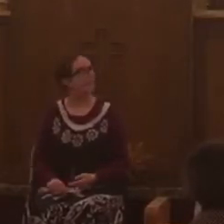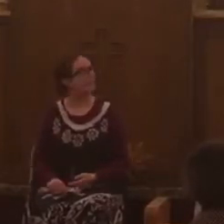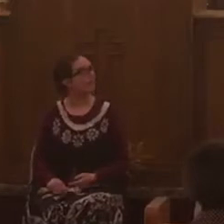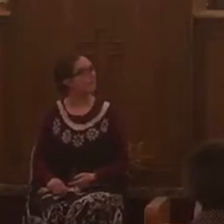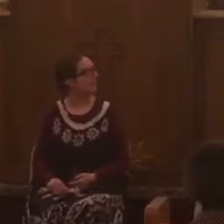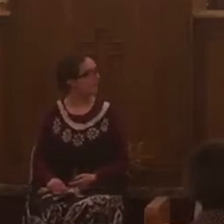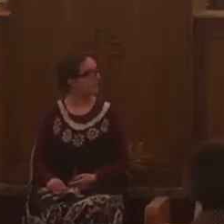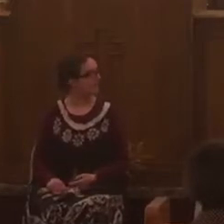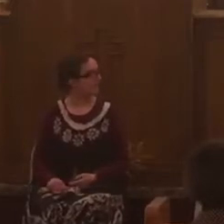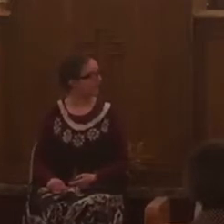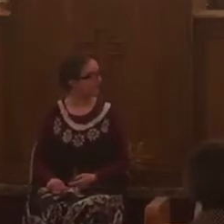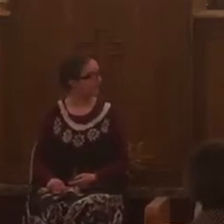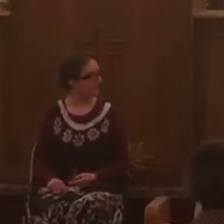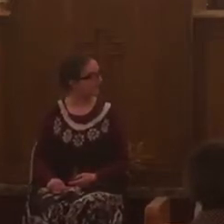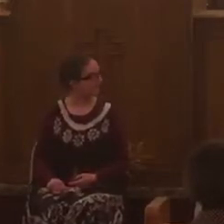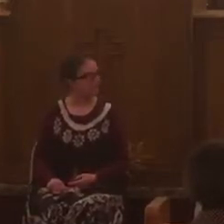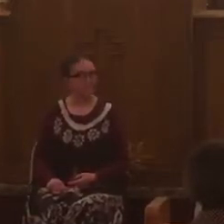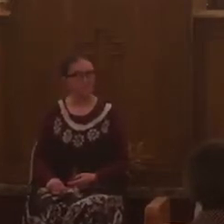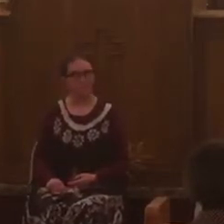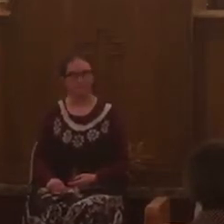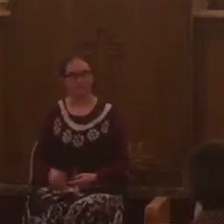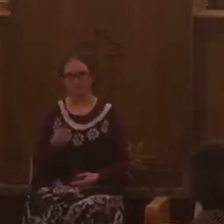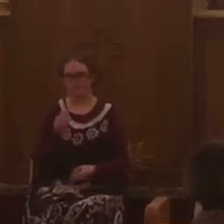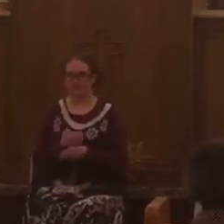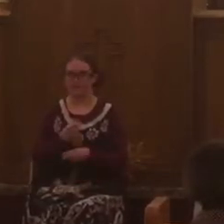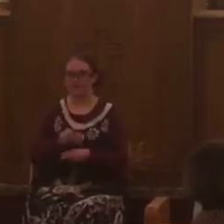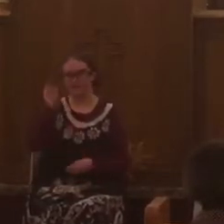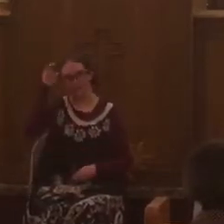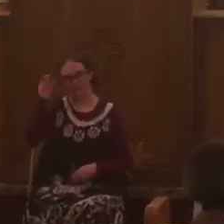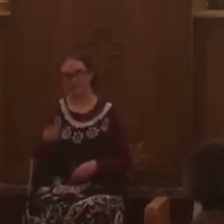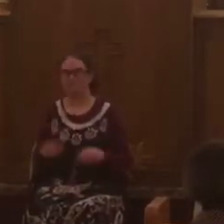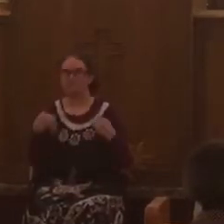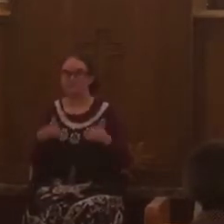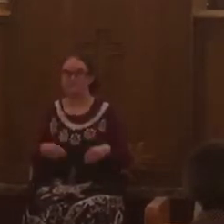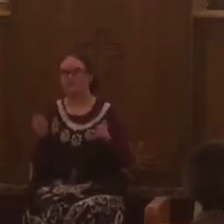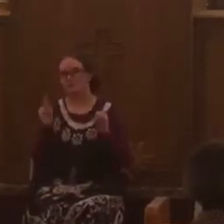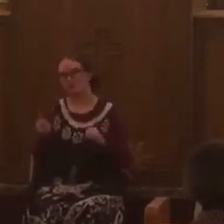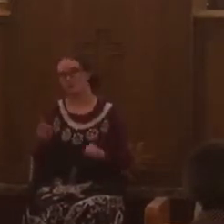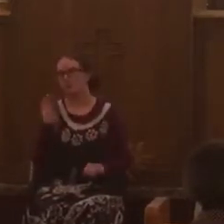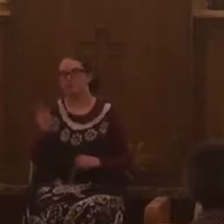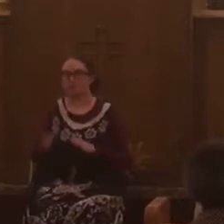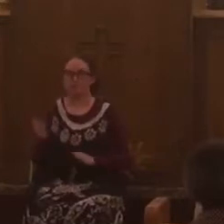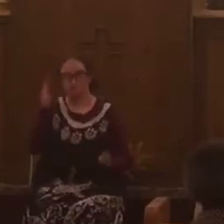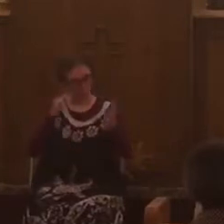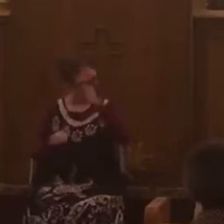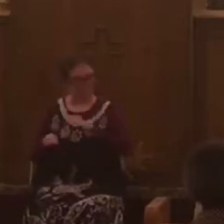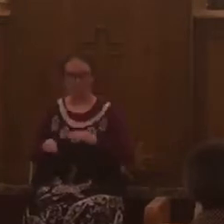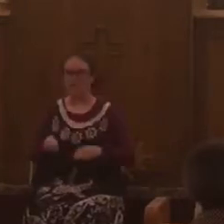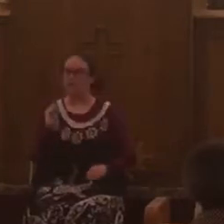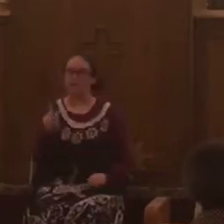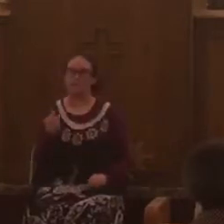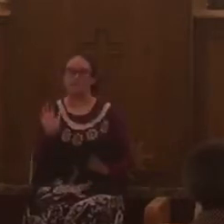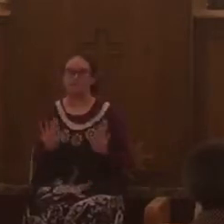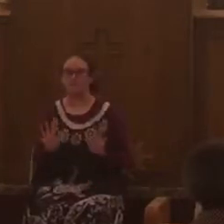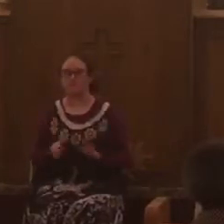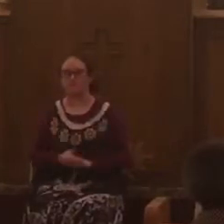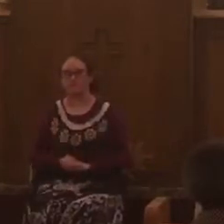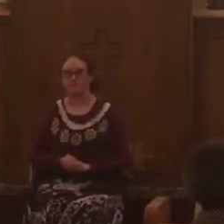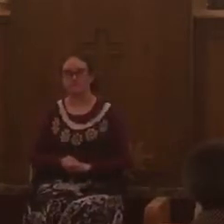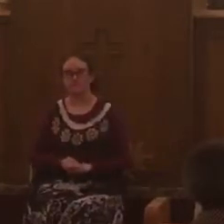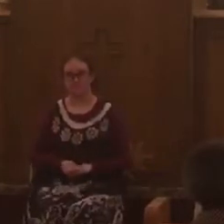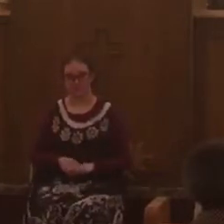Because your power and authority comes from him. You can't resist the devil. Oh Lord, remember the sons of